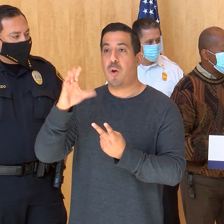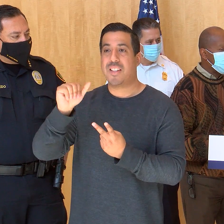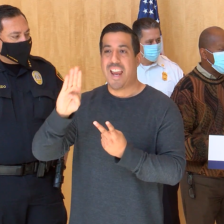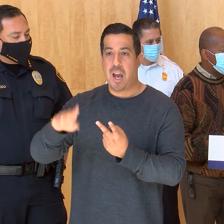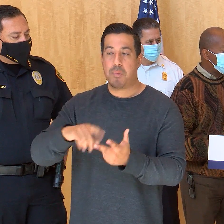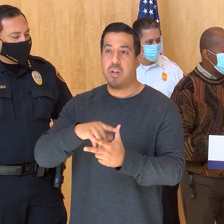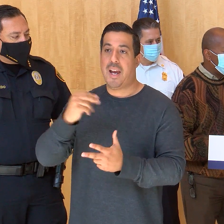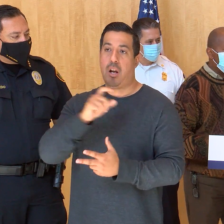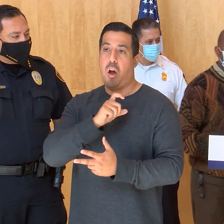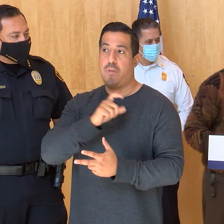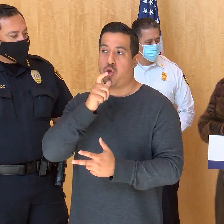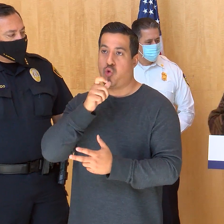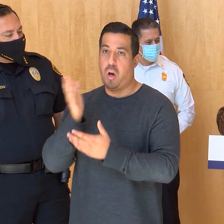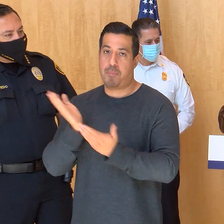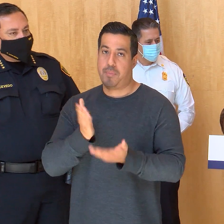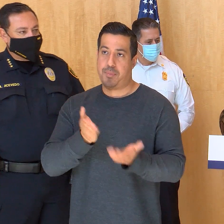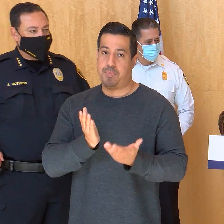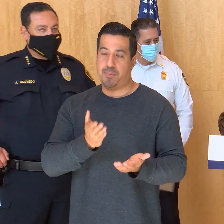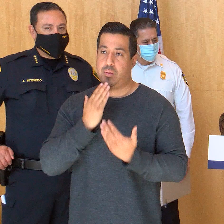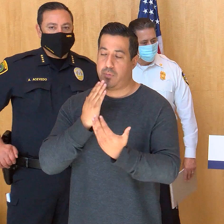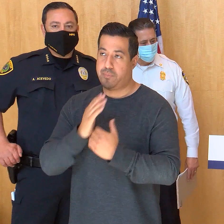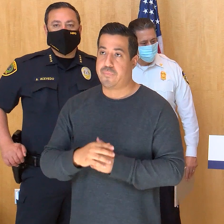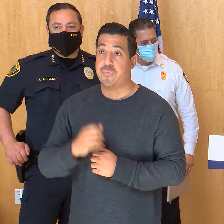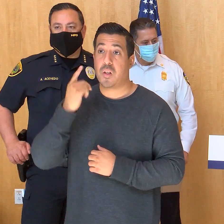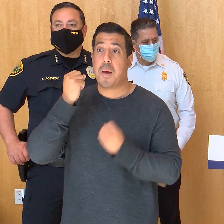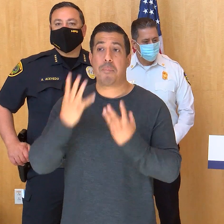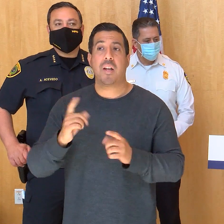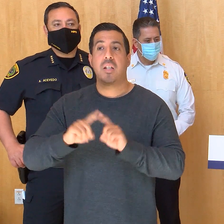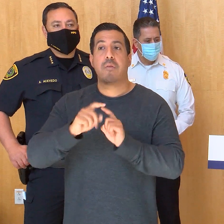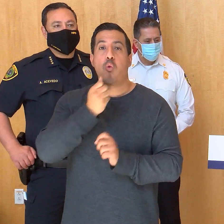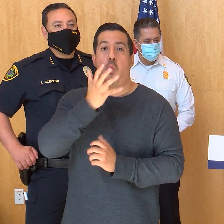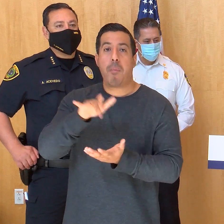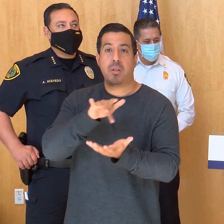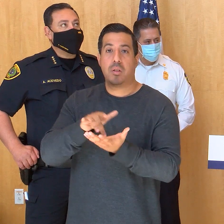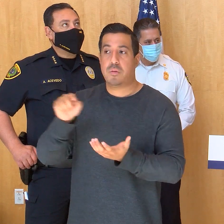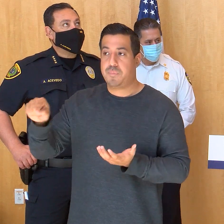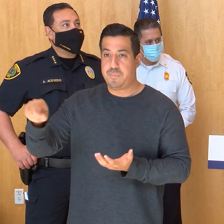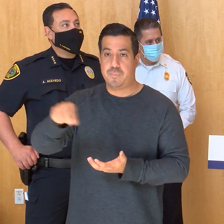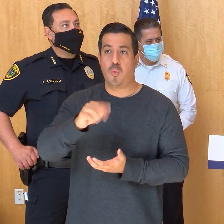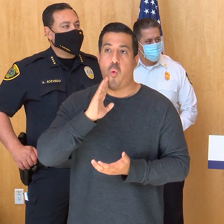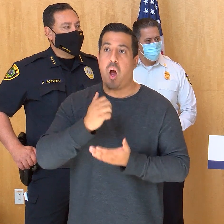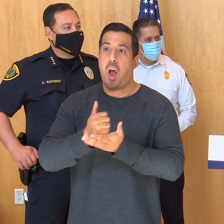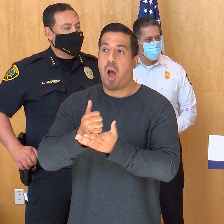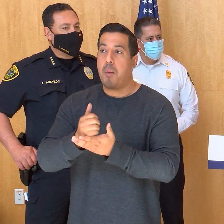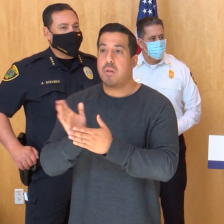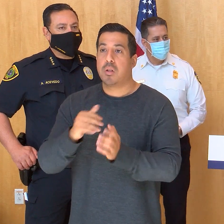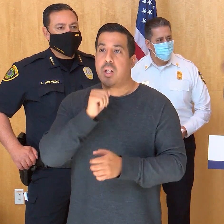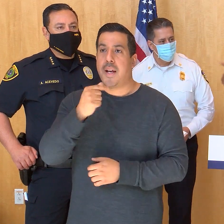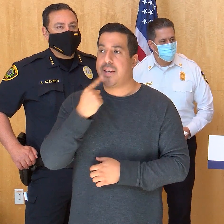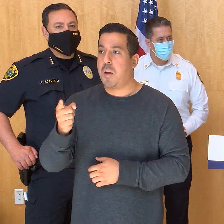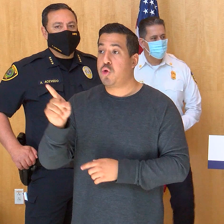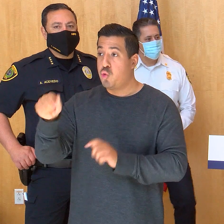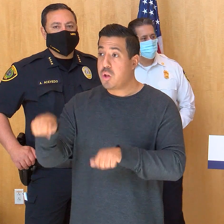Cab referring them there. So there are multiple warming sites as well, and we're helping to direct people. We're not just telling people you